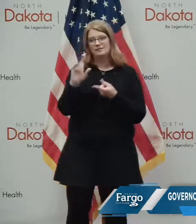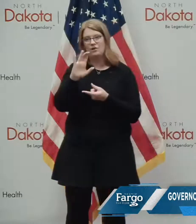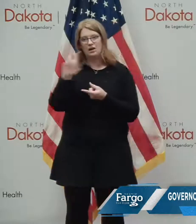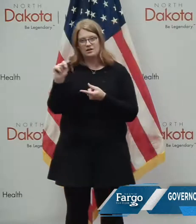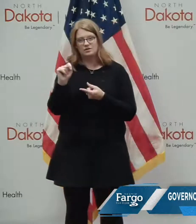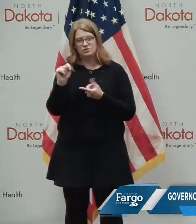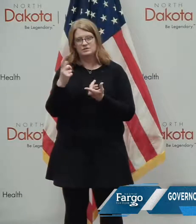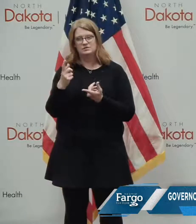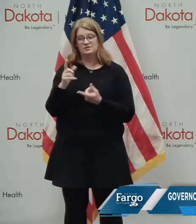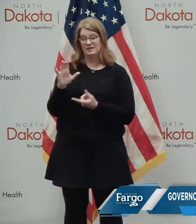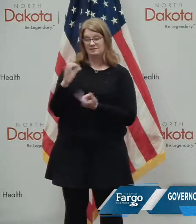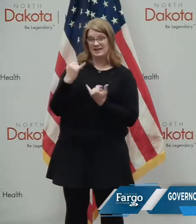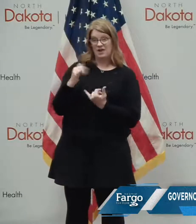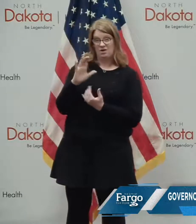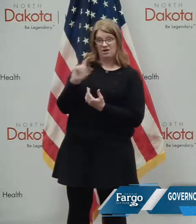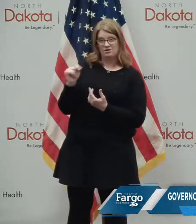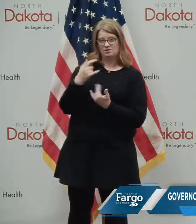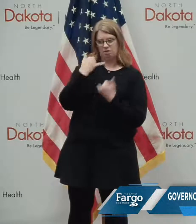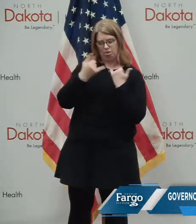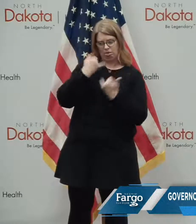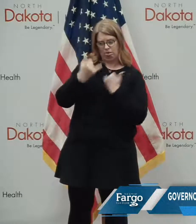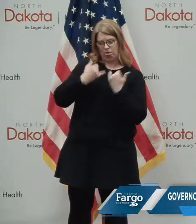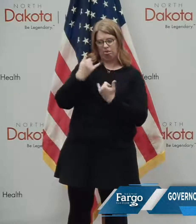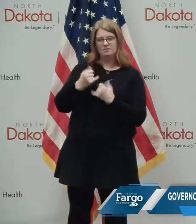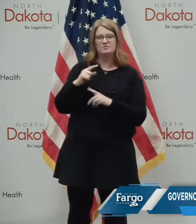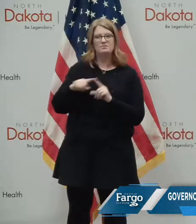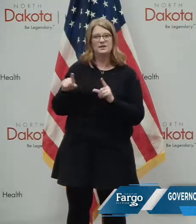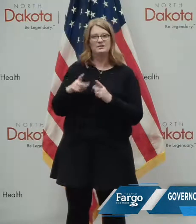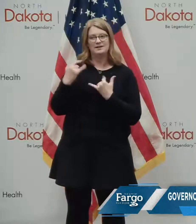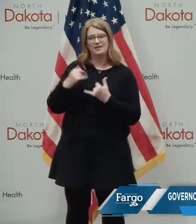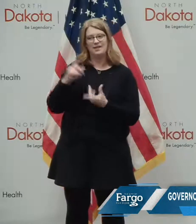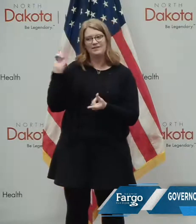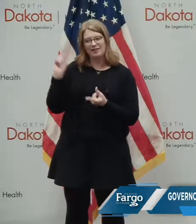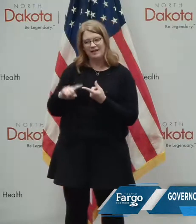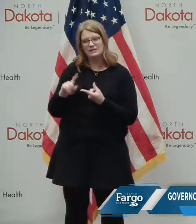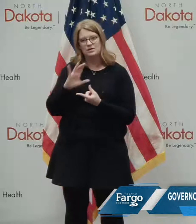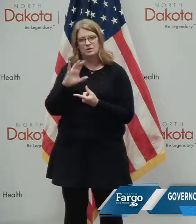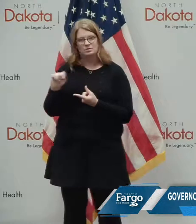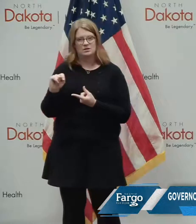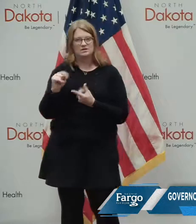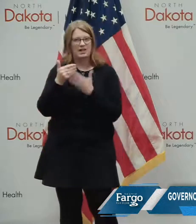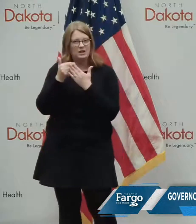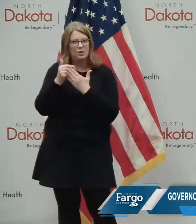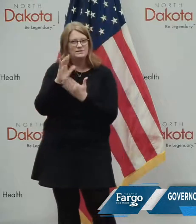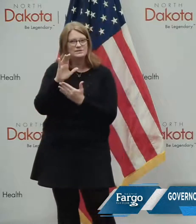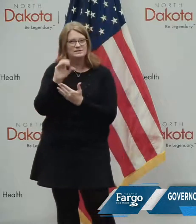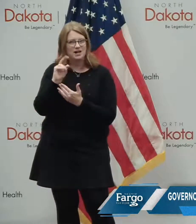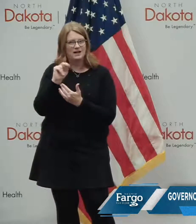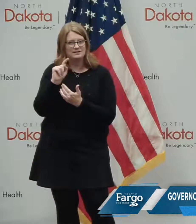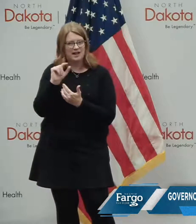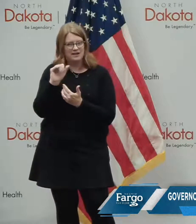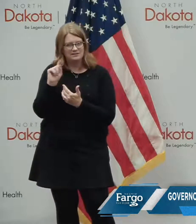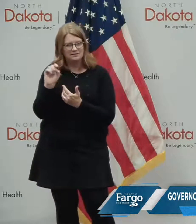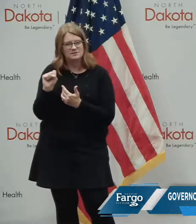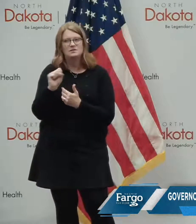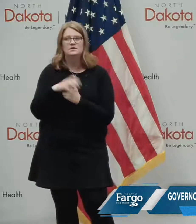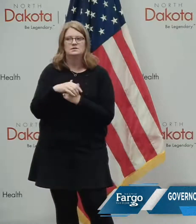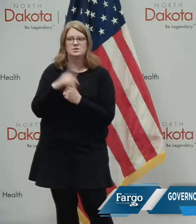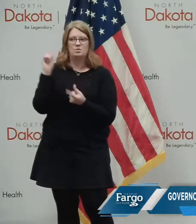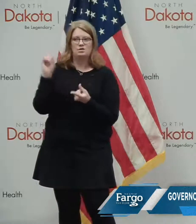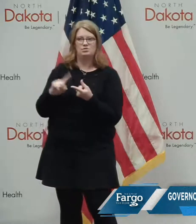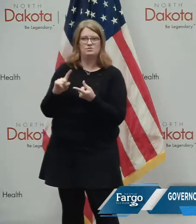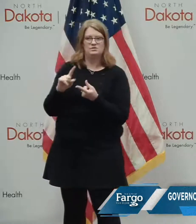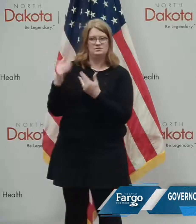to do. Our contact tracers are going to have less close contacts they have to follow up with. As soon as we have lower cases, it reduces their workload.